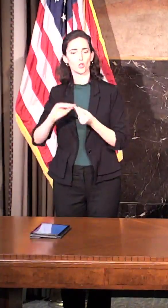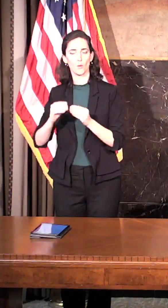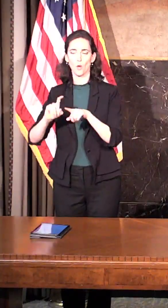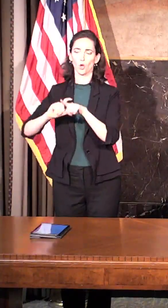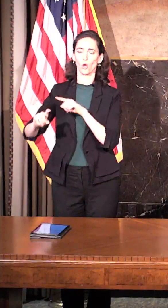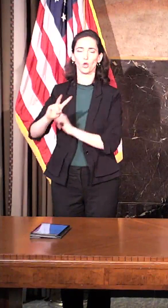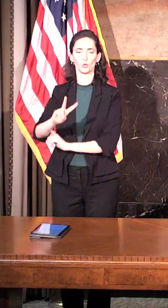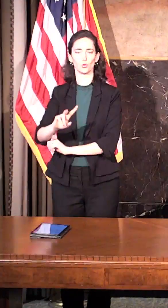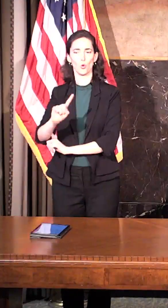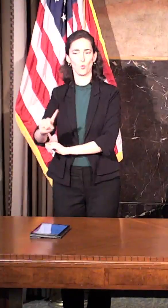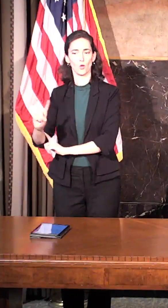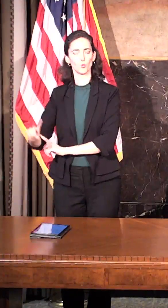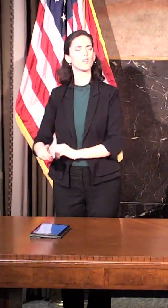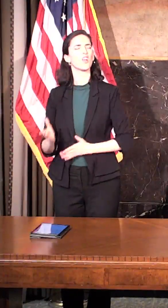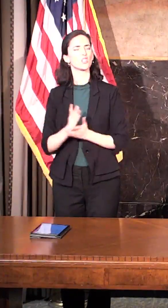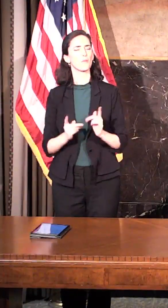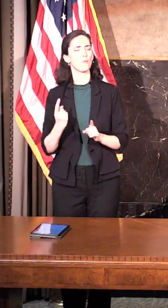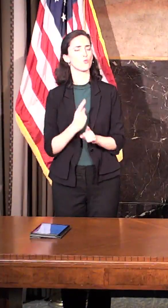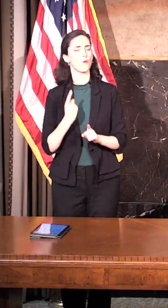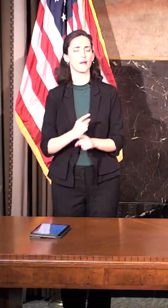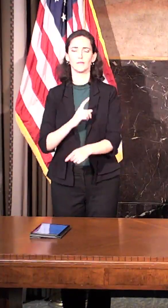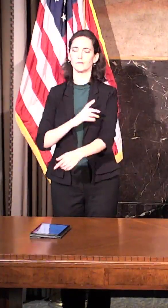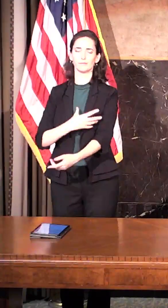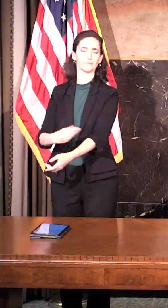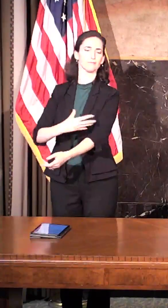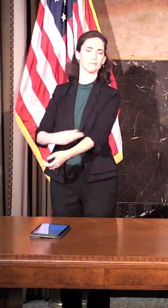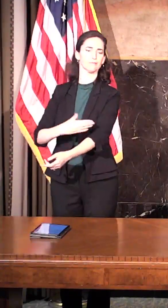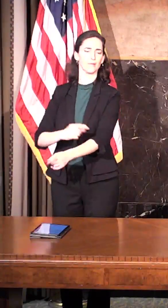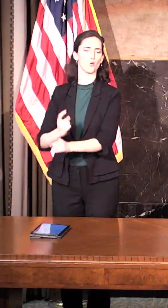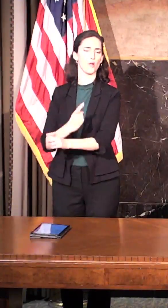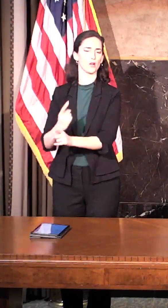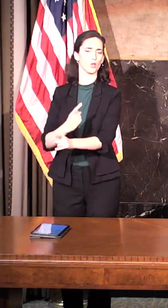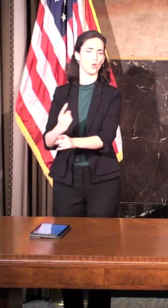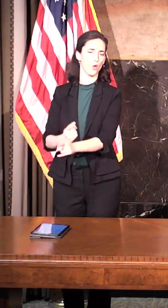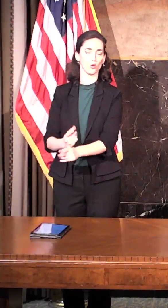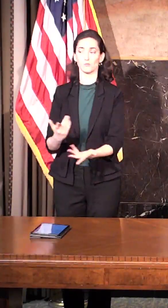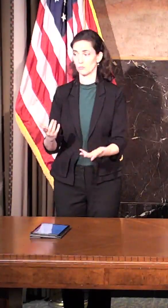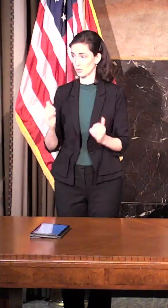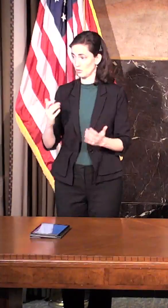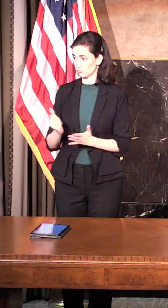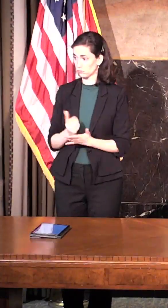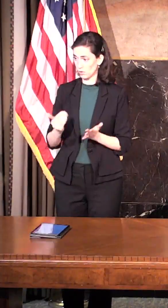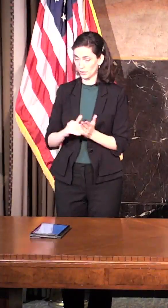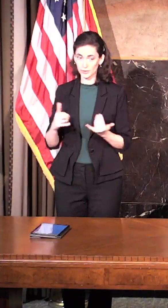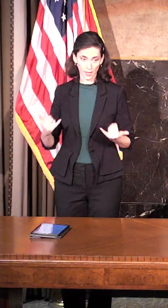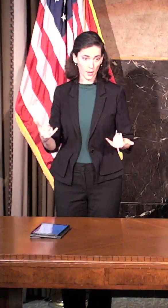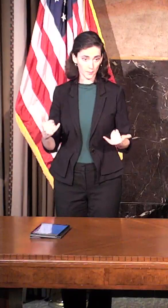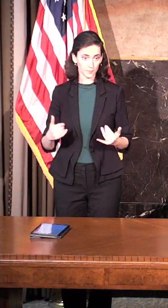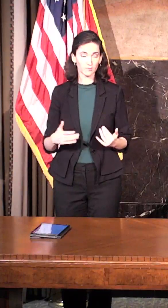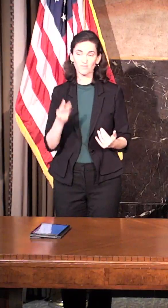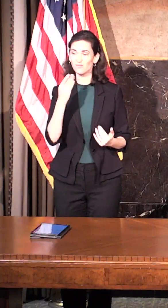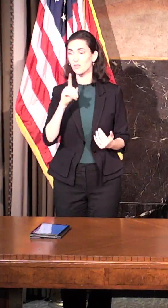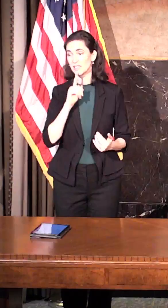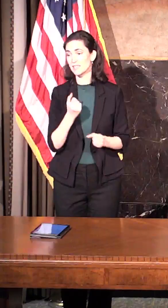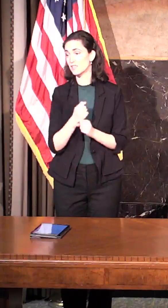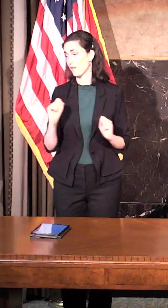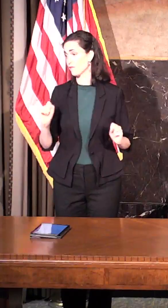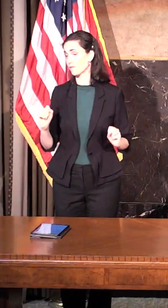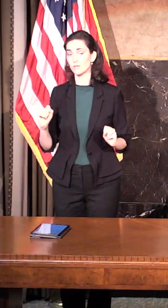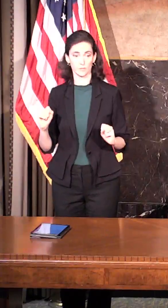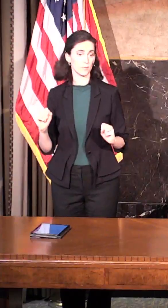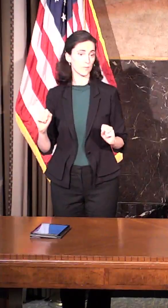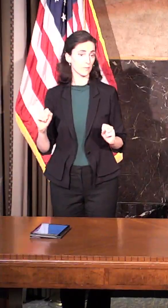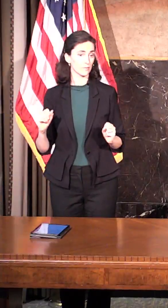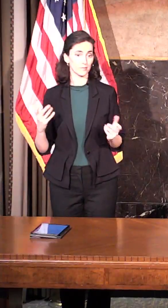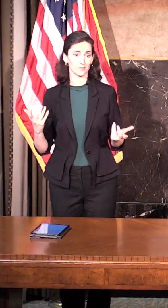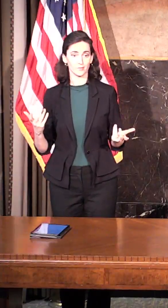regular basis, and maybe they can just go ahead and speed that up and donate again now. And it is safe.